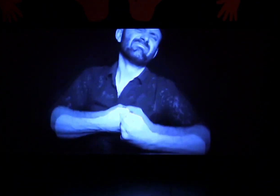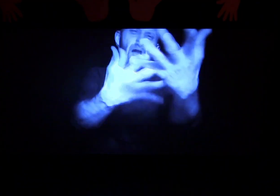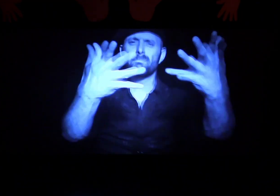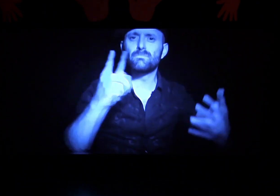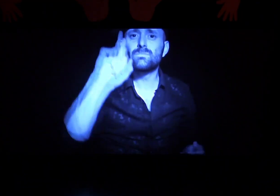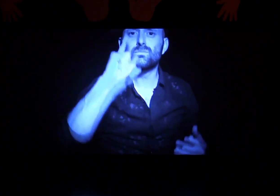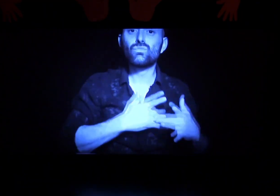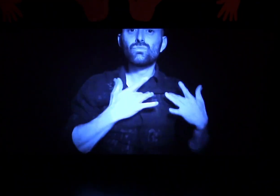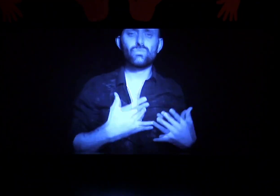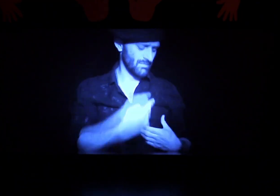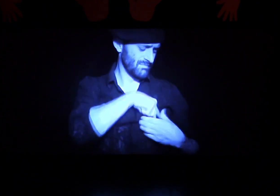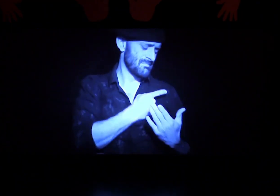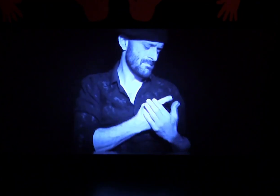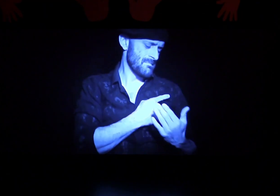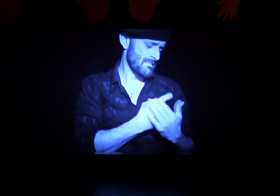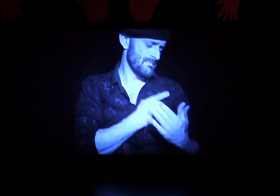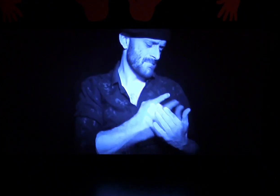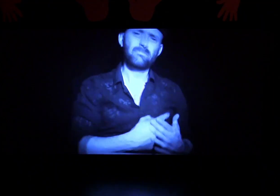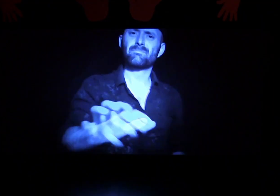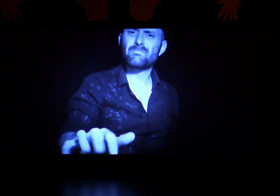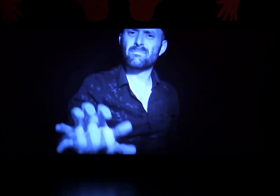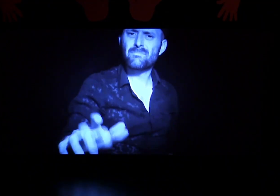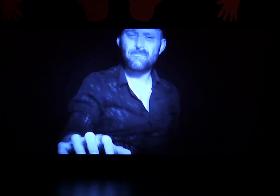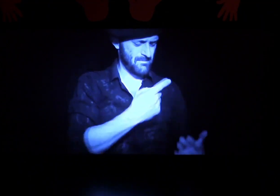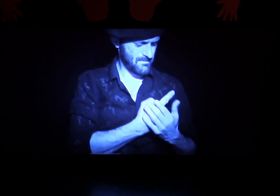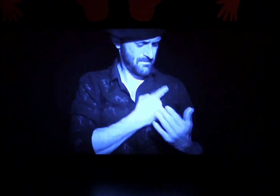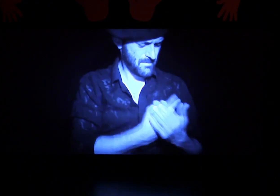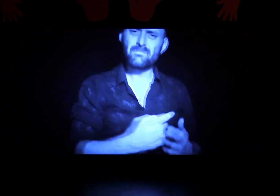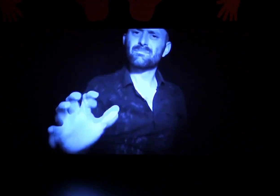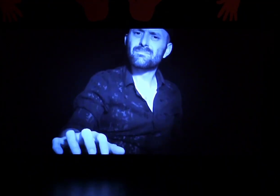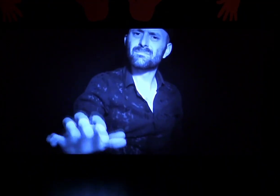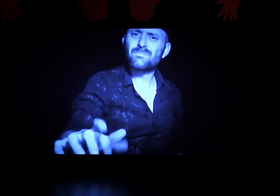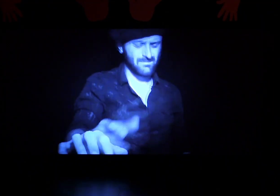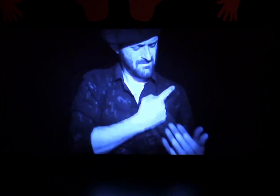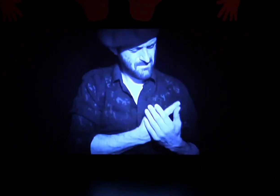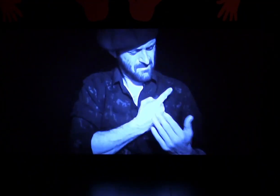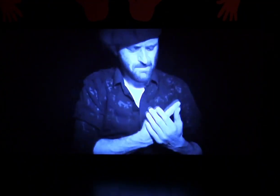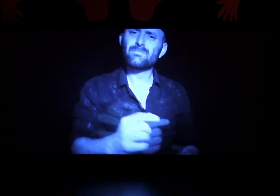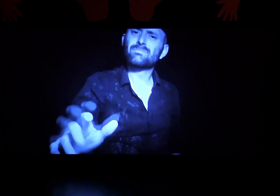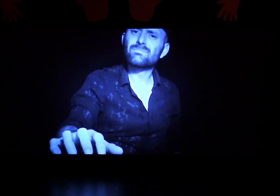expression. Deaf heart, heartbeat. Deaf heart, heartbeat. Tick